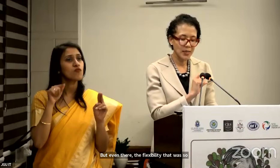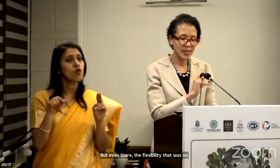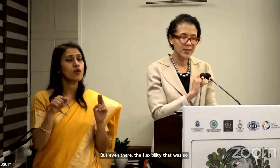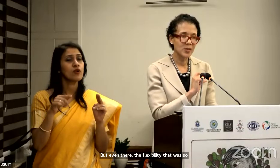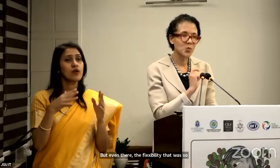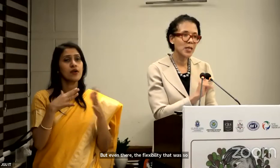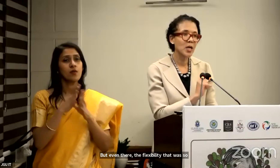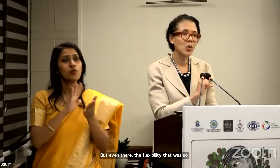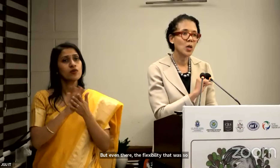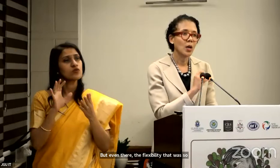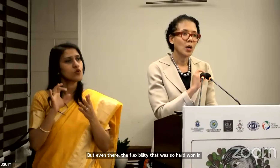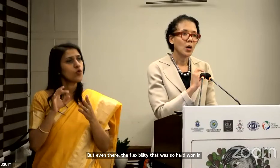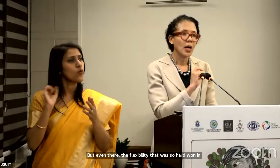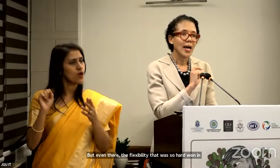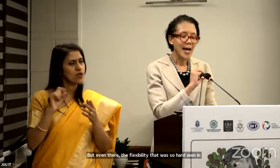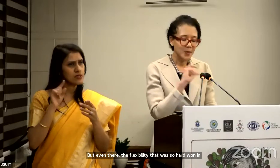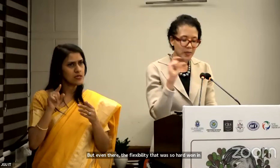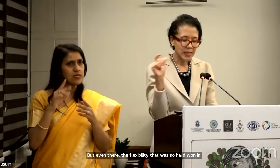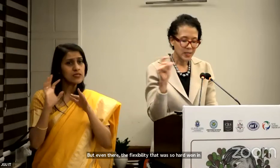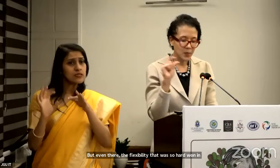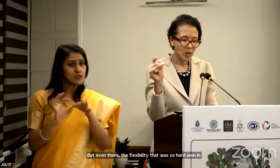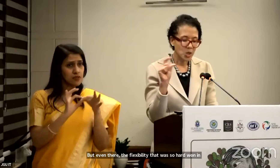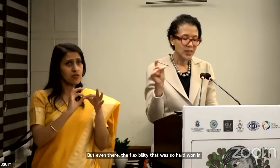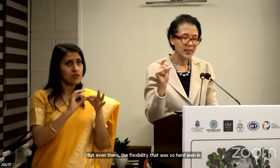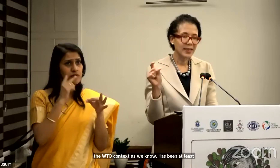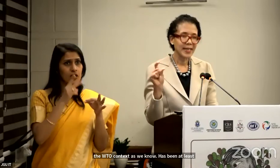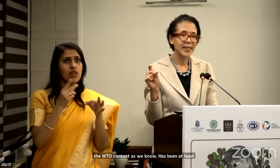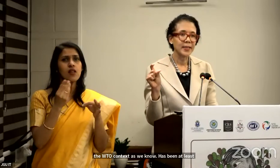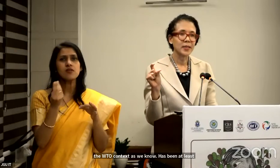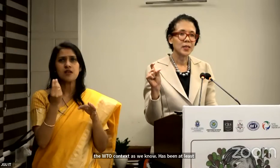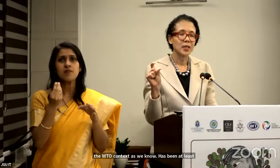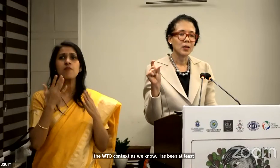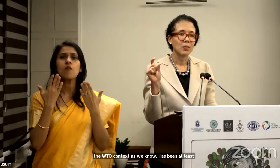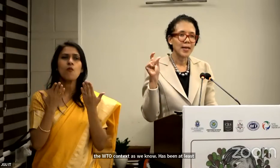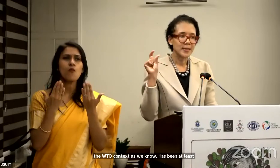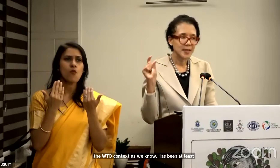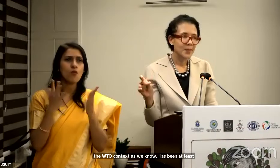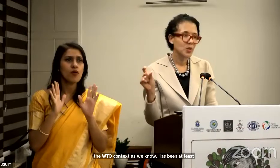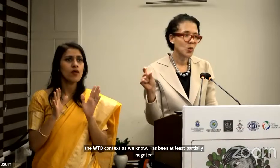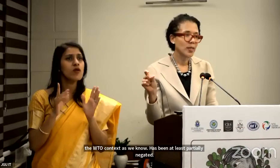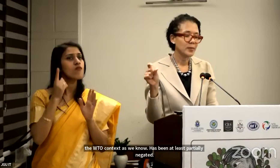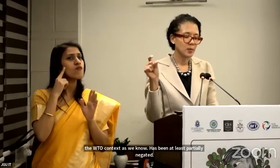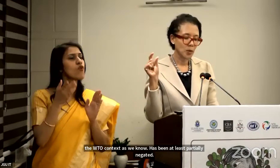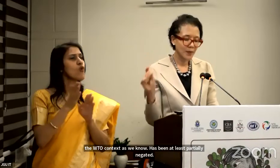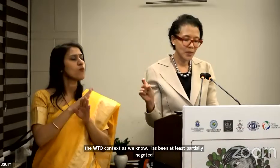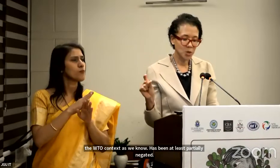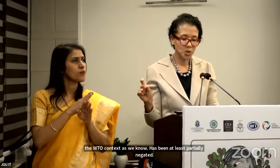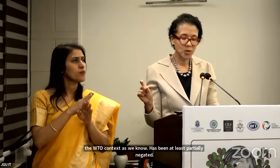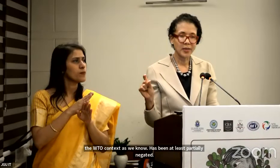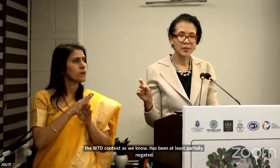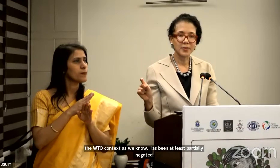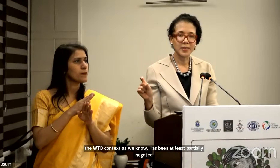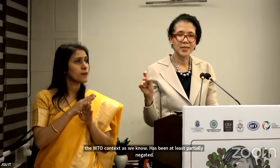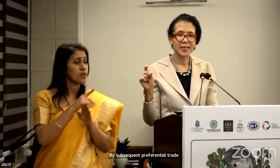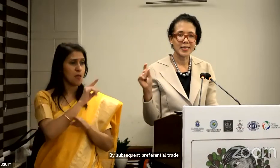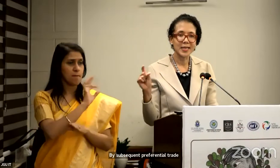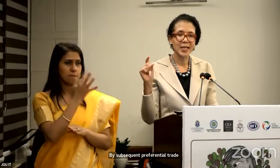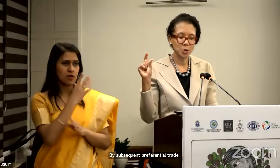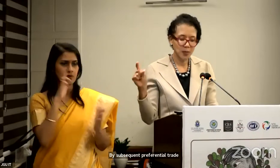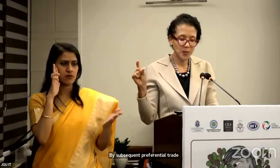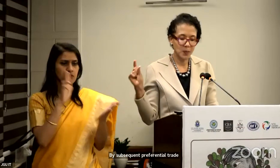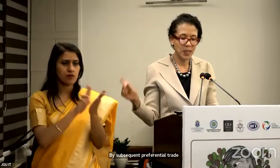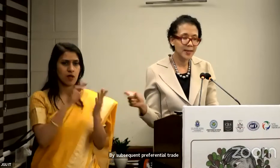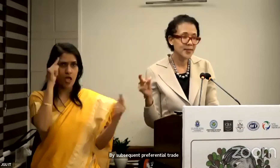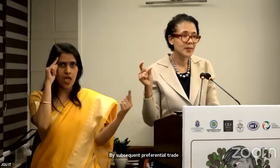WTO context, as we know, has been at least partially negated by subsequent preferential trade agreements that